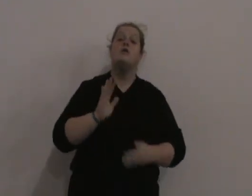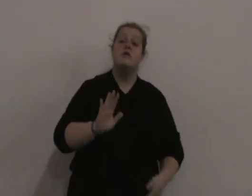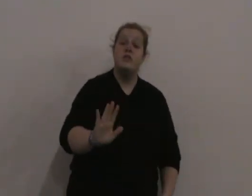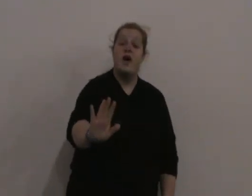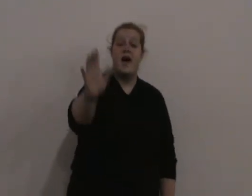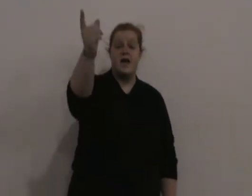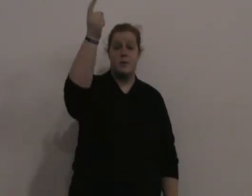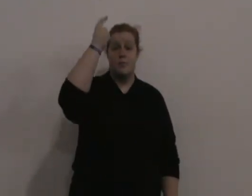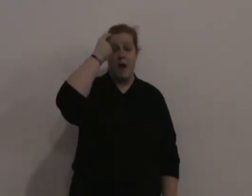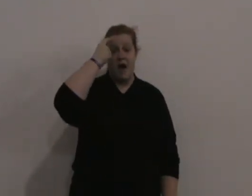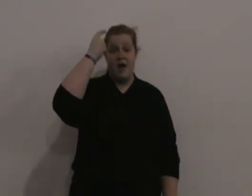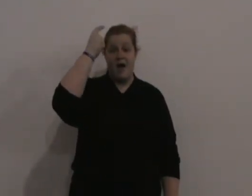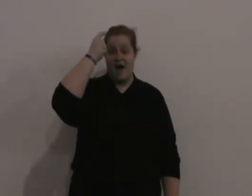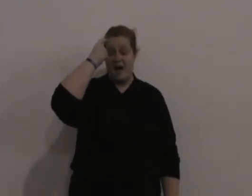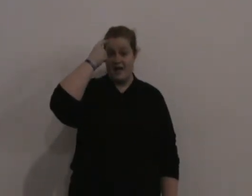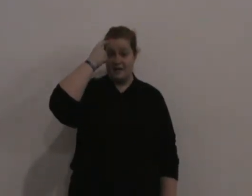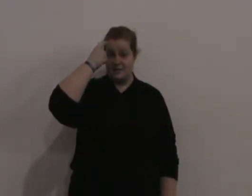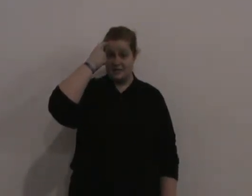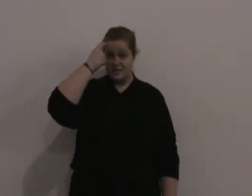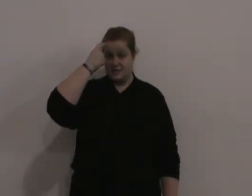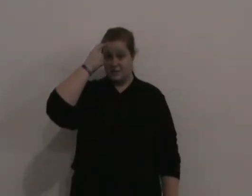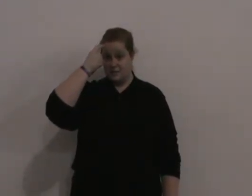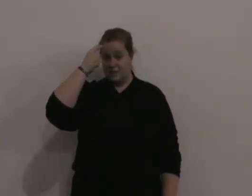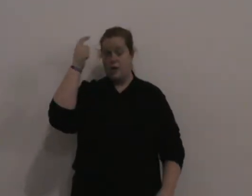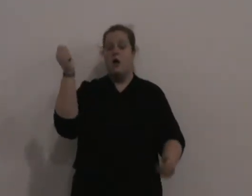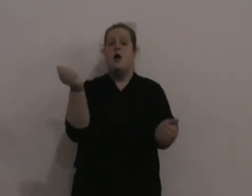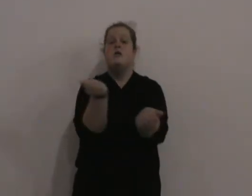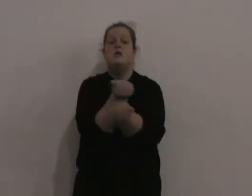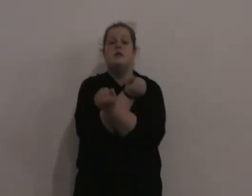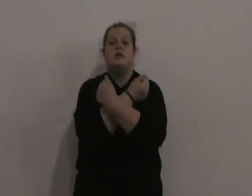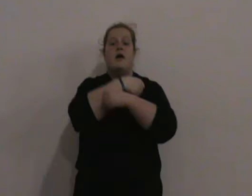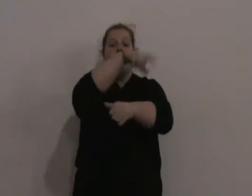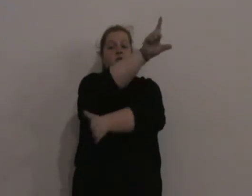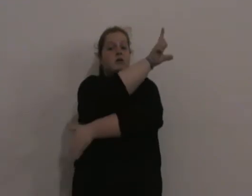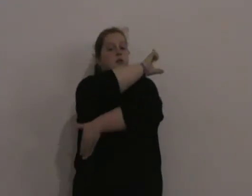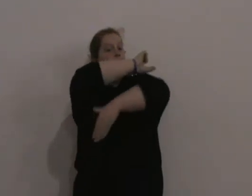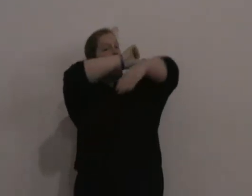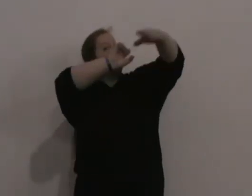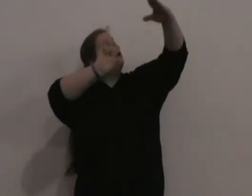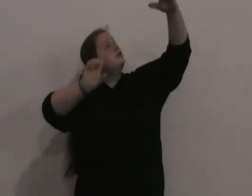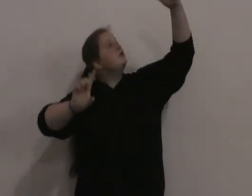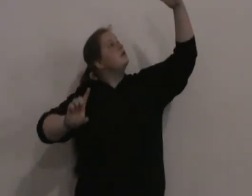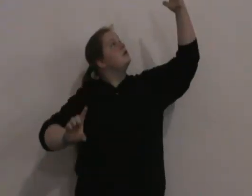all thy mind. Love the Lord,